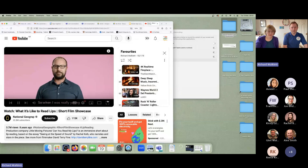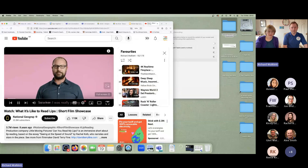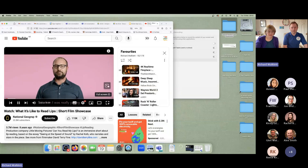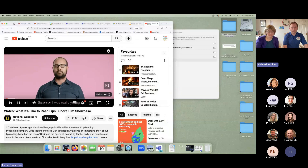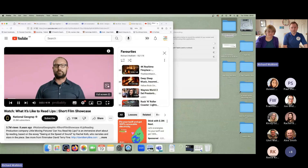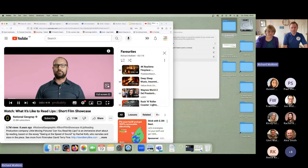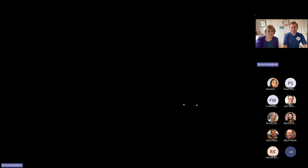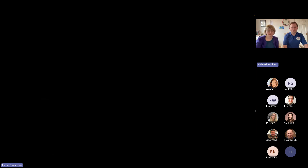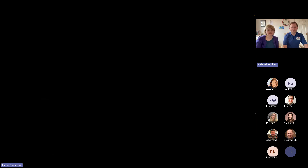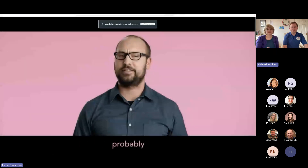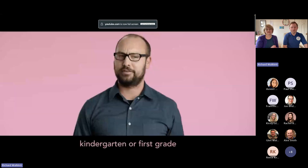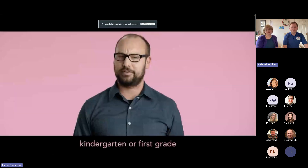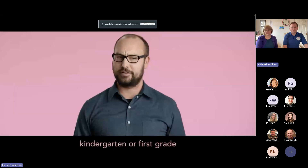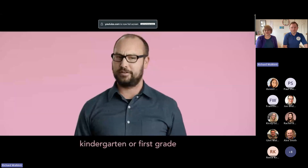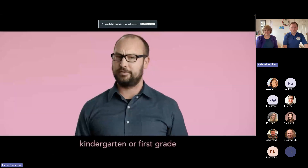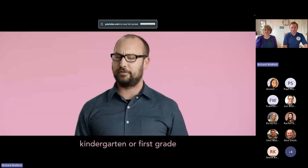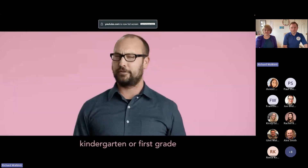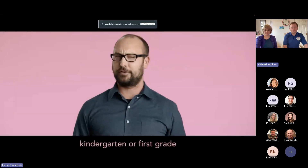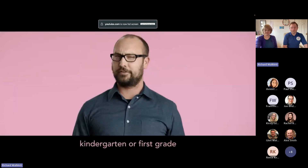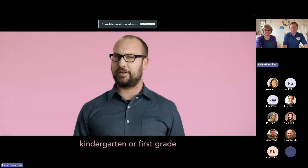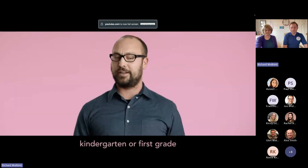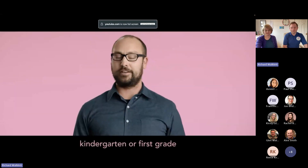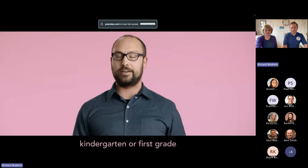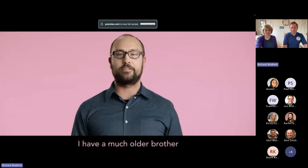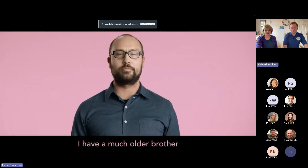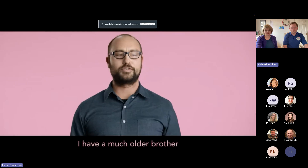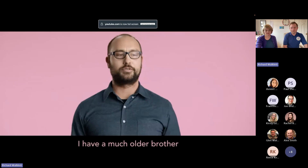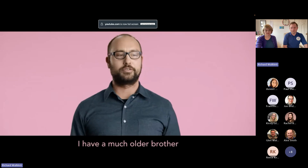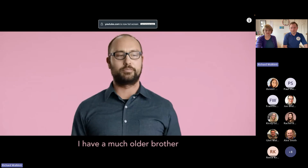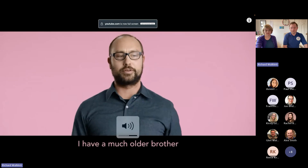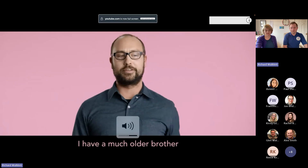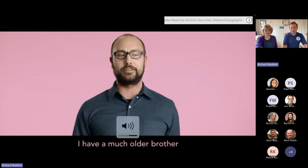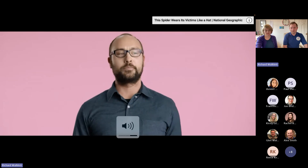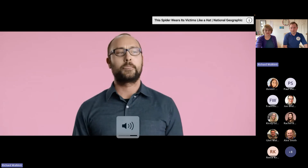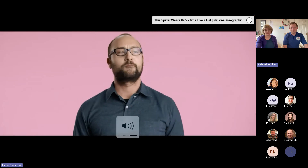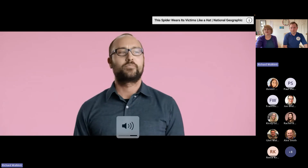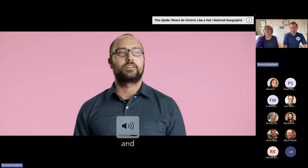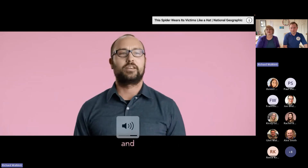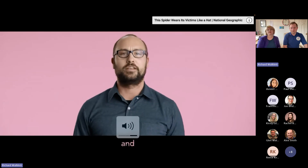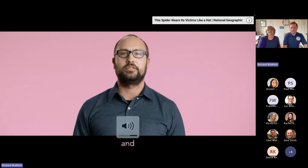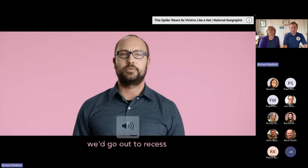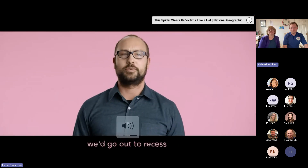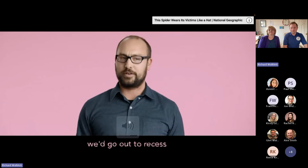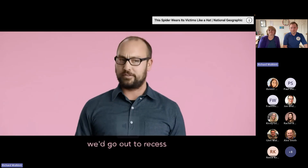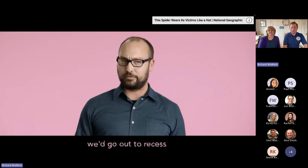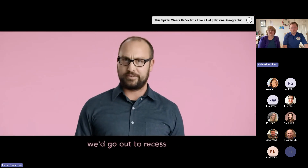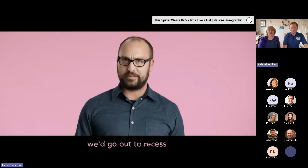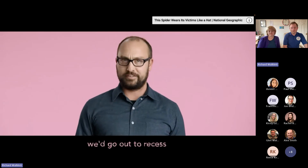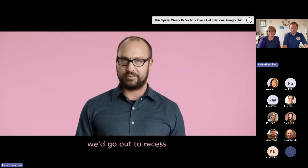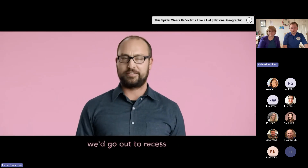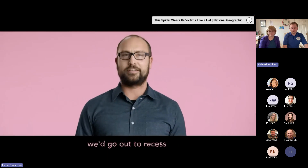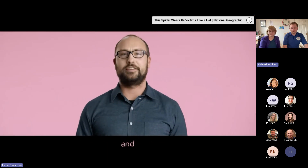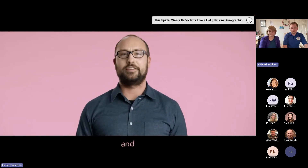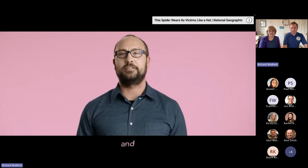young, probably kindergarten or first grade, I have a much older brother, And we'd go out to recess,